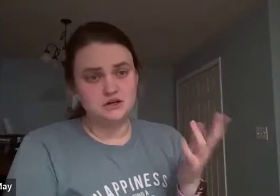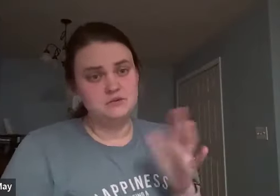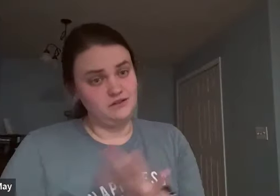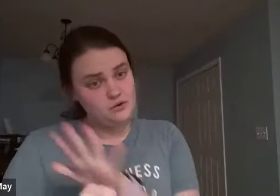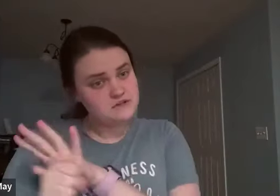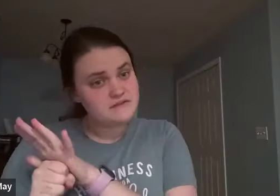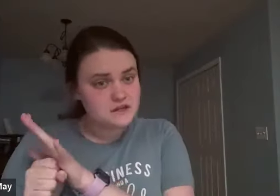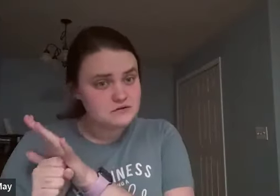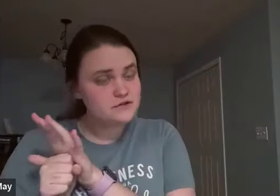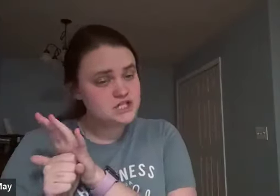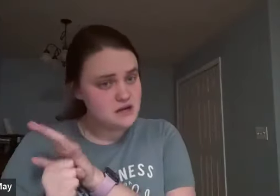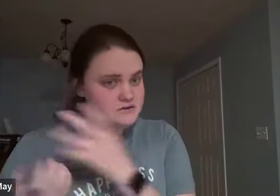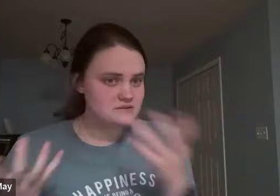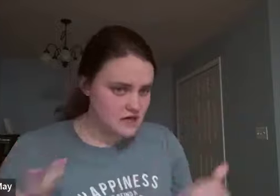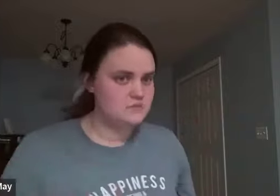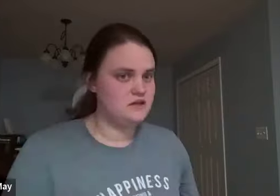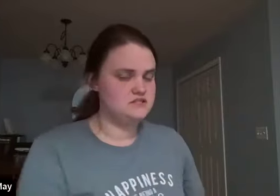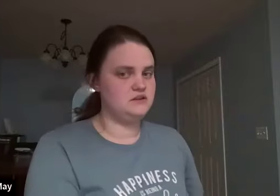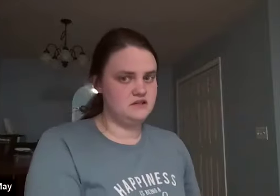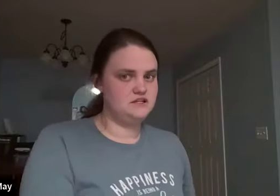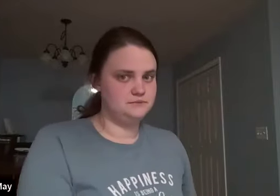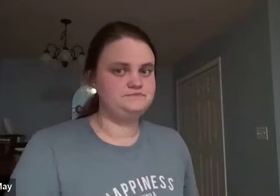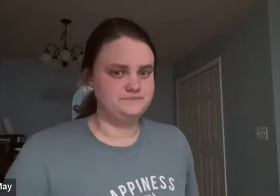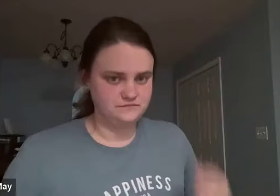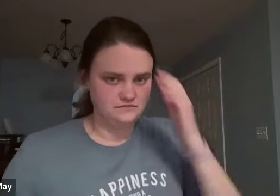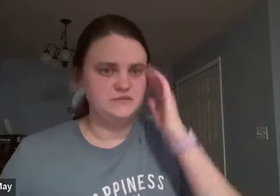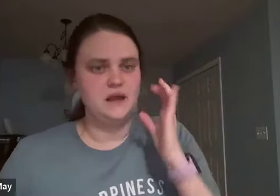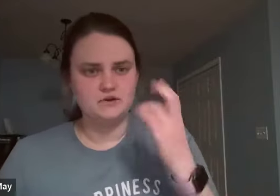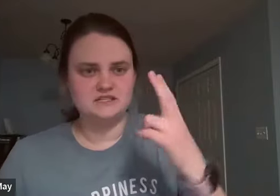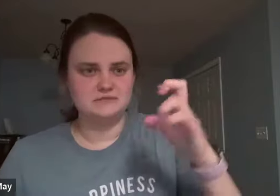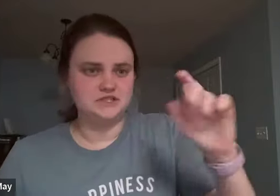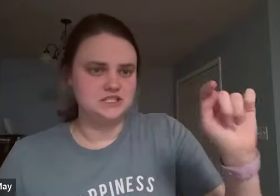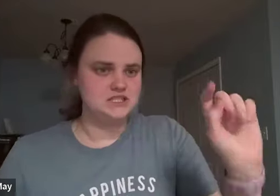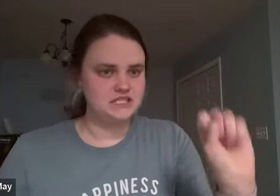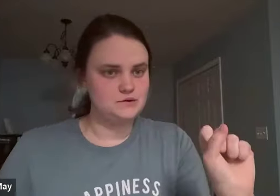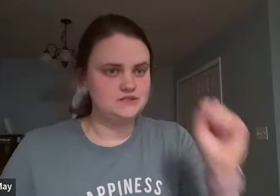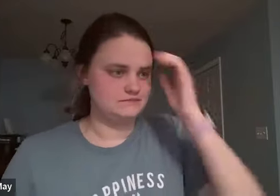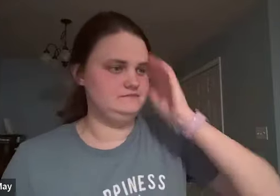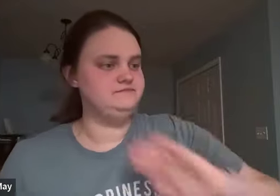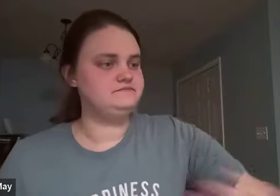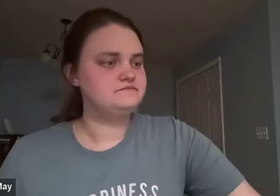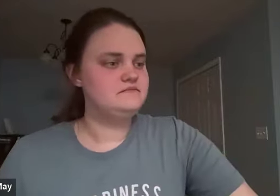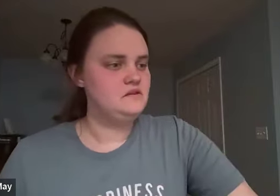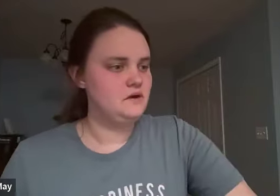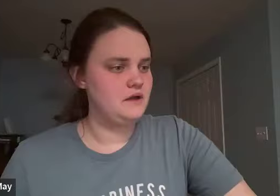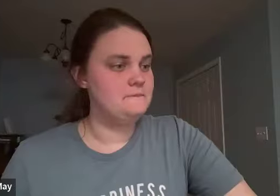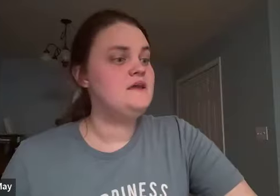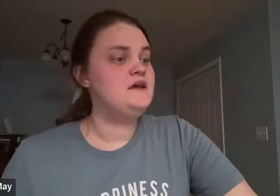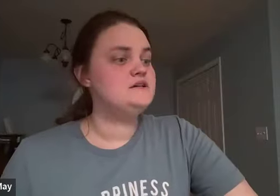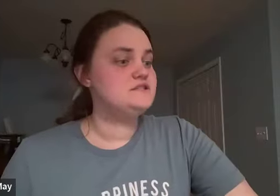could be a local sign they use for Cheetos, that can be also a thing too. But yeah, most of the time, just Cheetos. Okay,